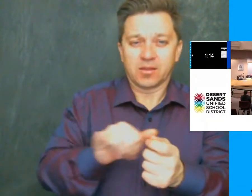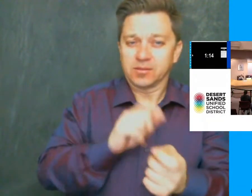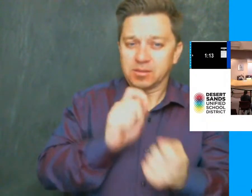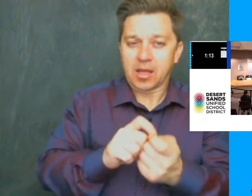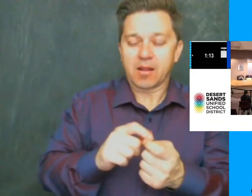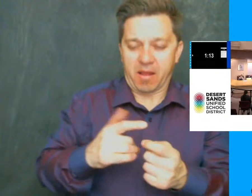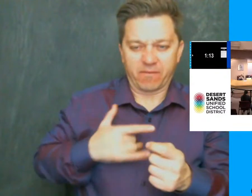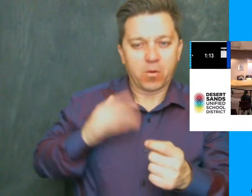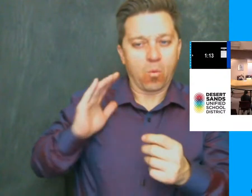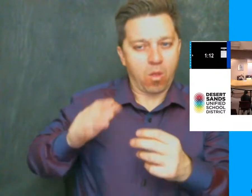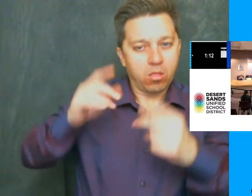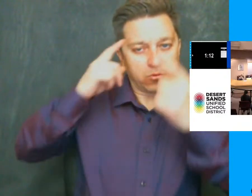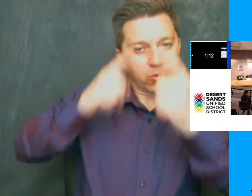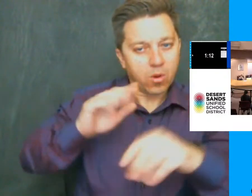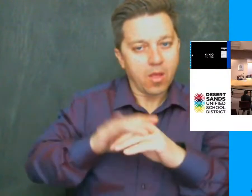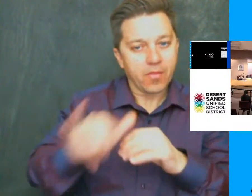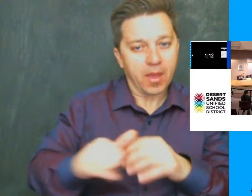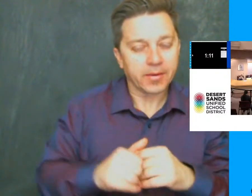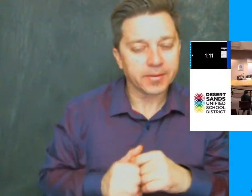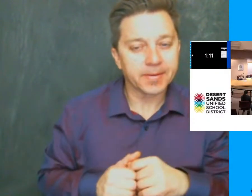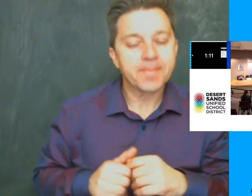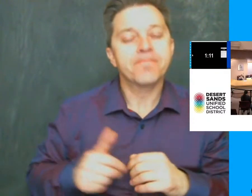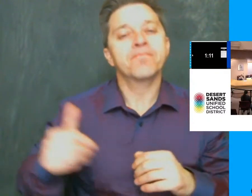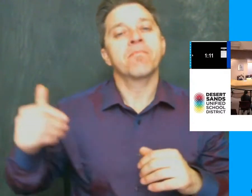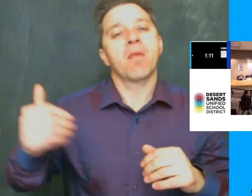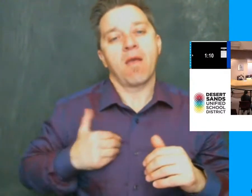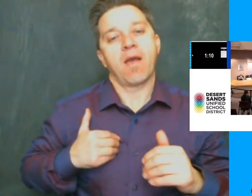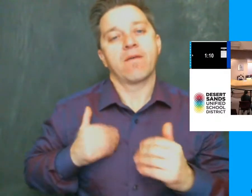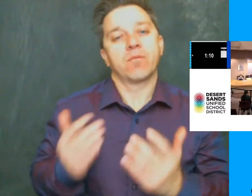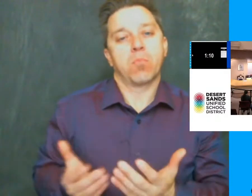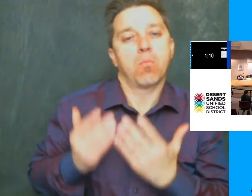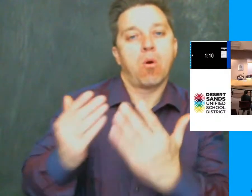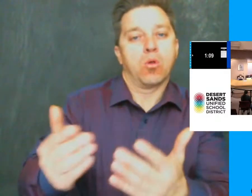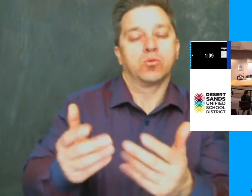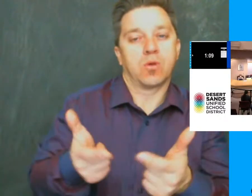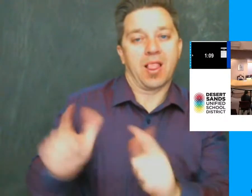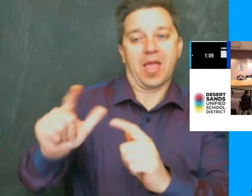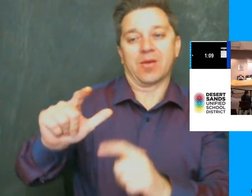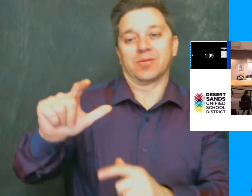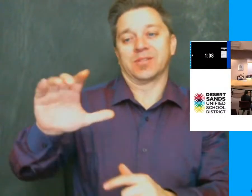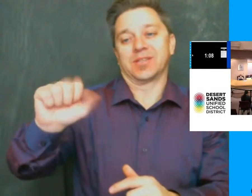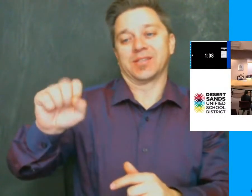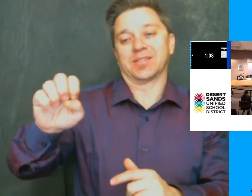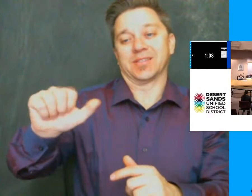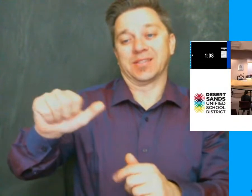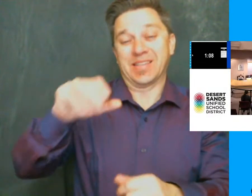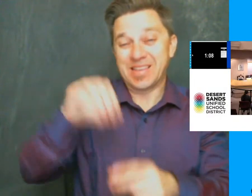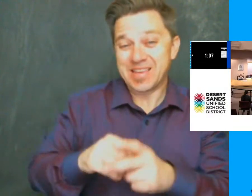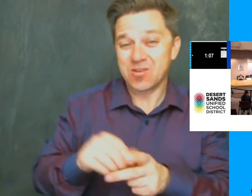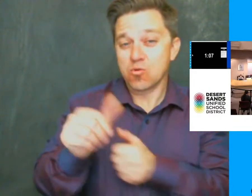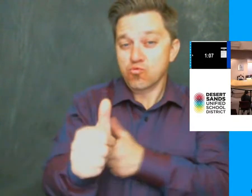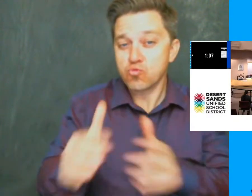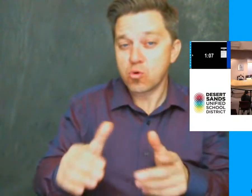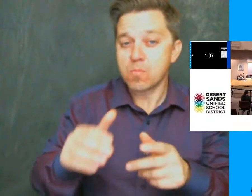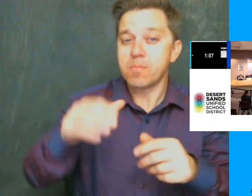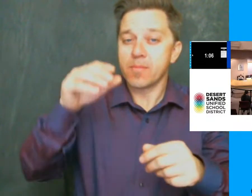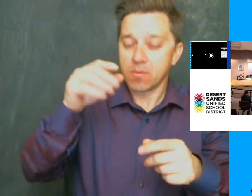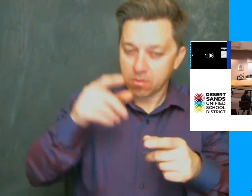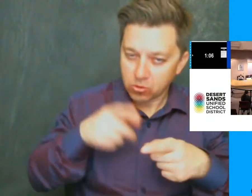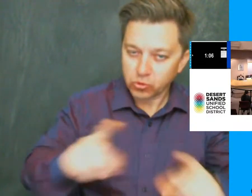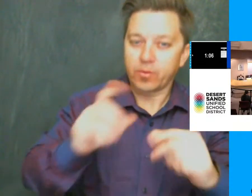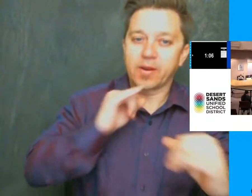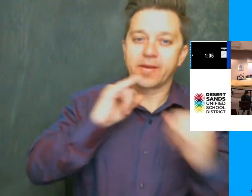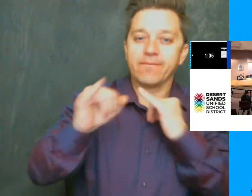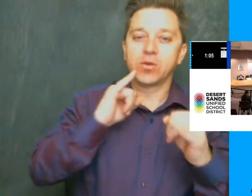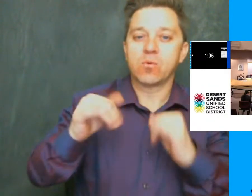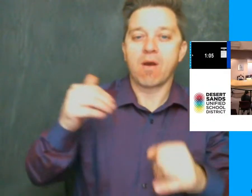that one. We have a proposal that allows CSEA to be in the room during interviews, that we get